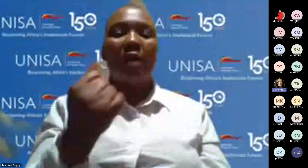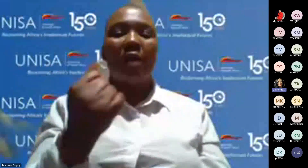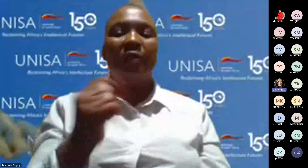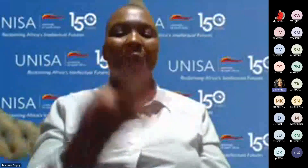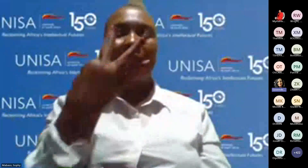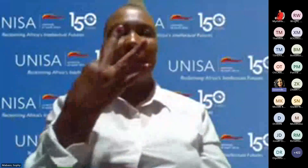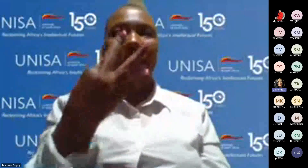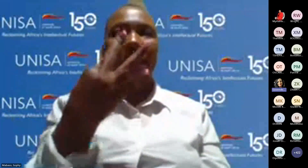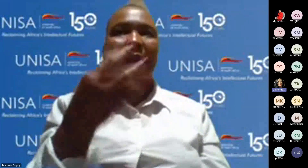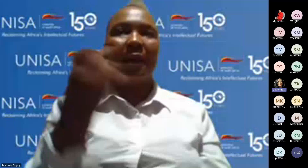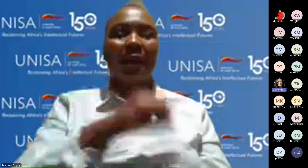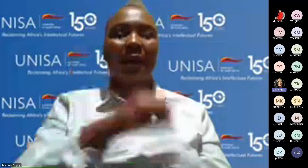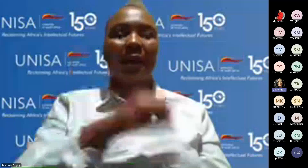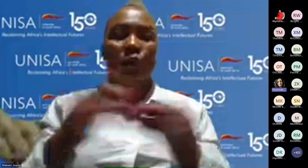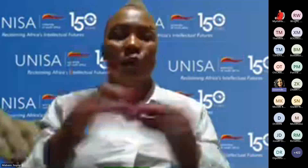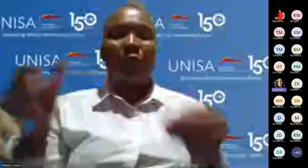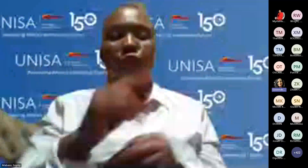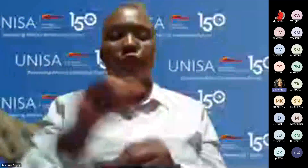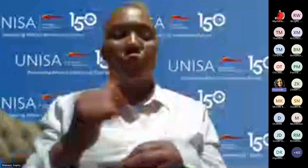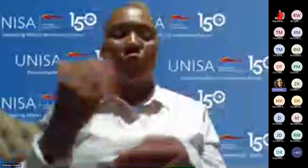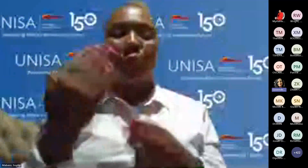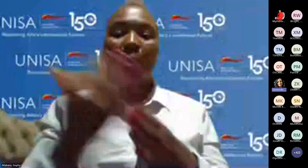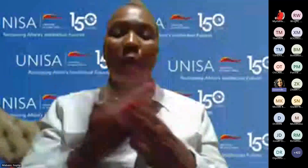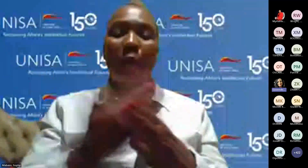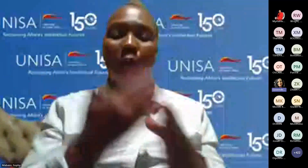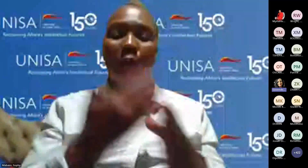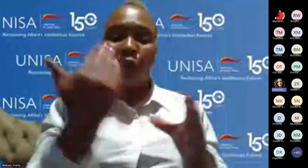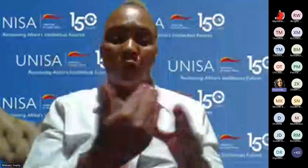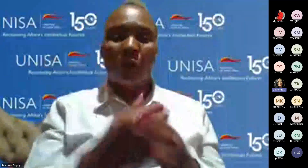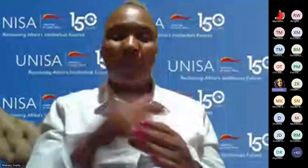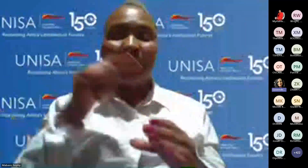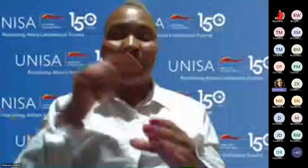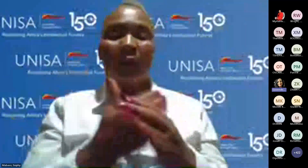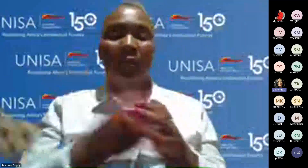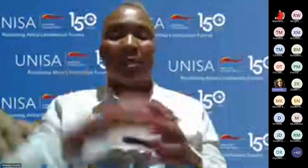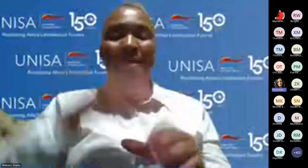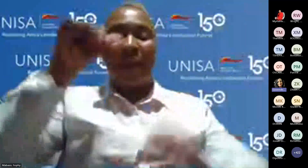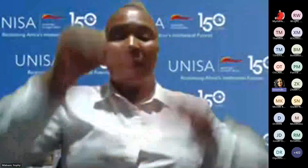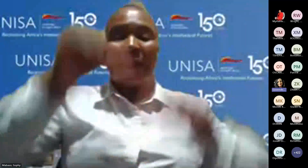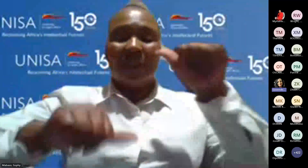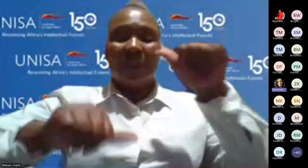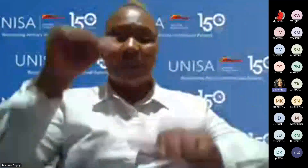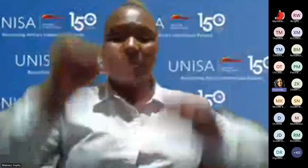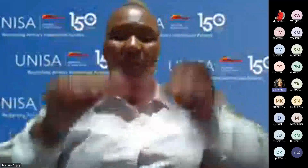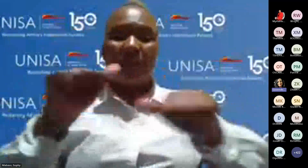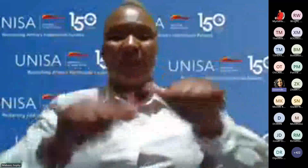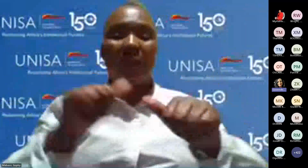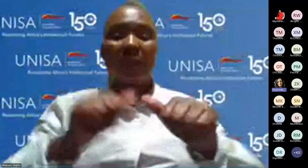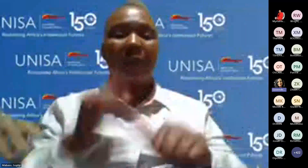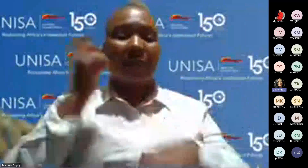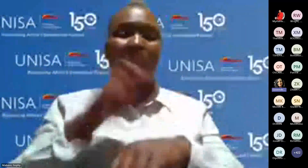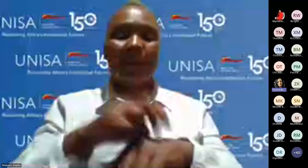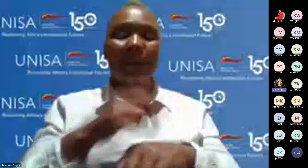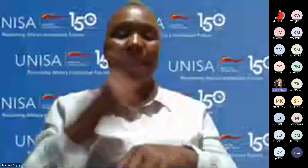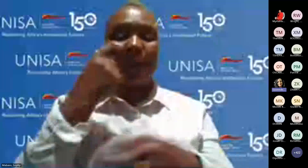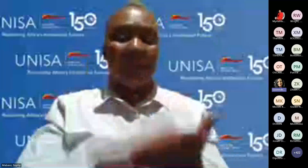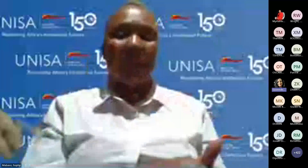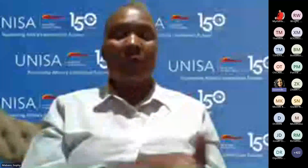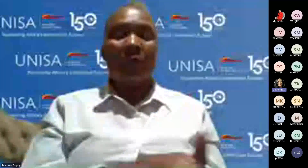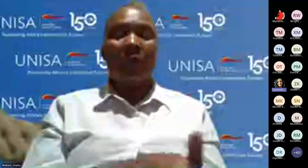complete the portfolio. So a portfolio is an assessment that requires evidence. So it's a portfolio